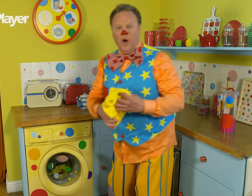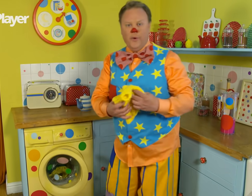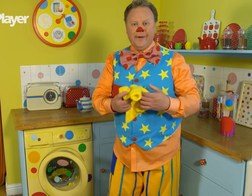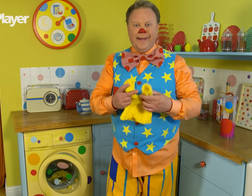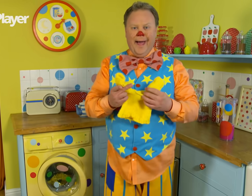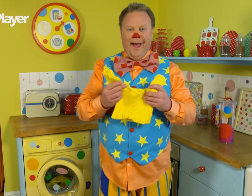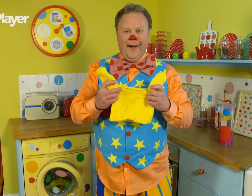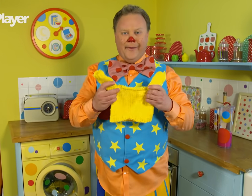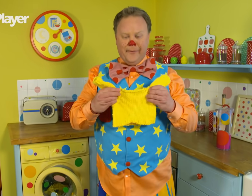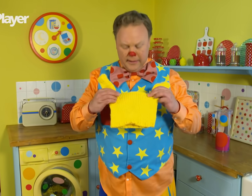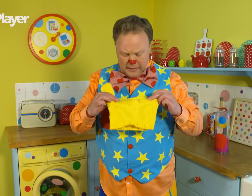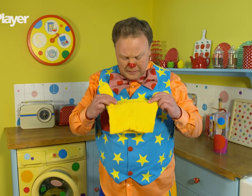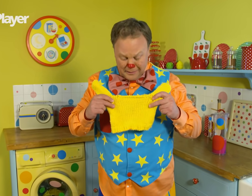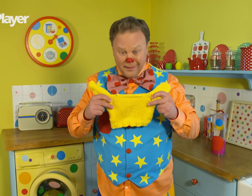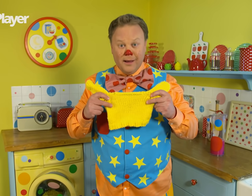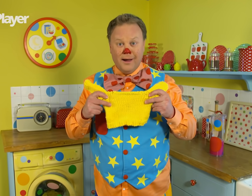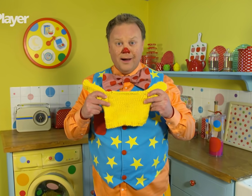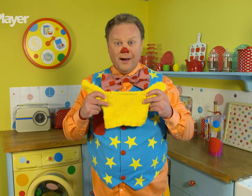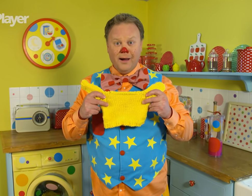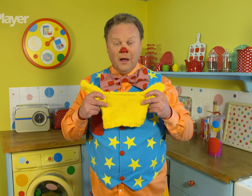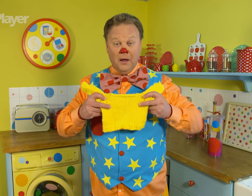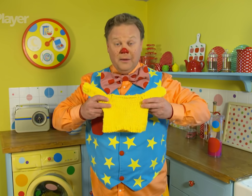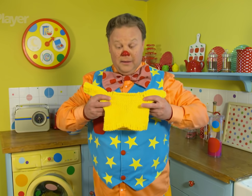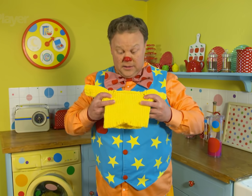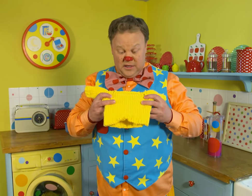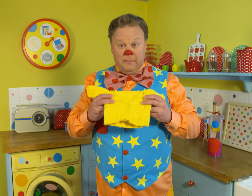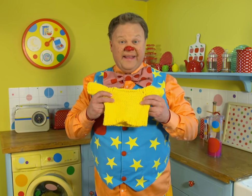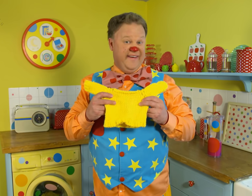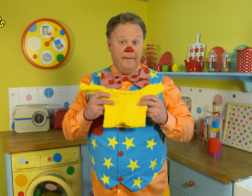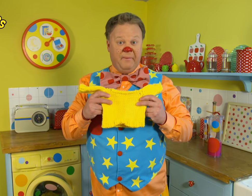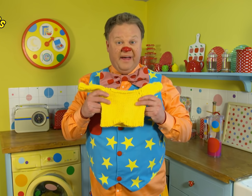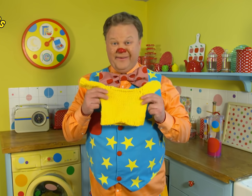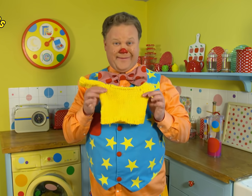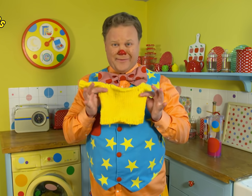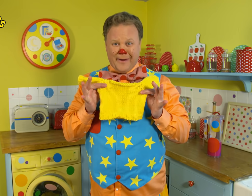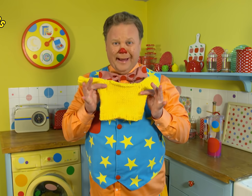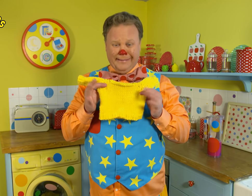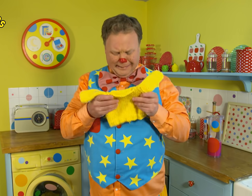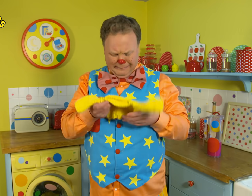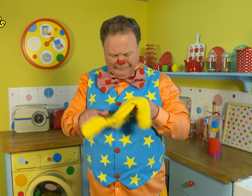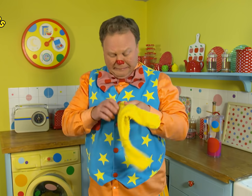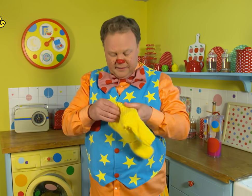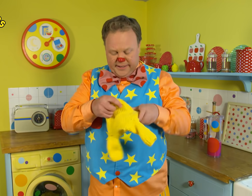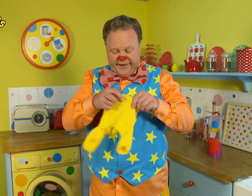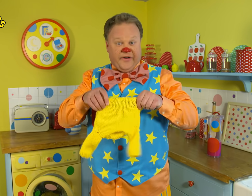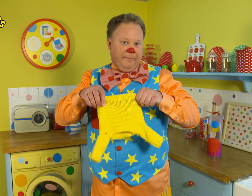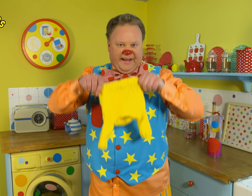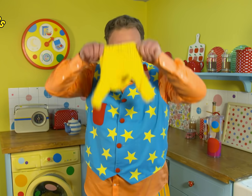Oh, no! What's wrong, Mr. Tumble? My jumper has shrunk. Shouldn't be too